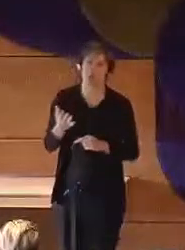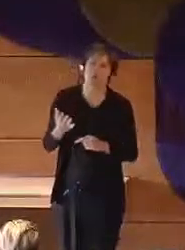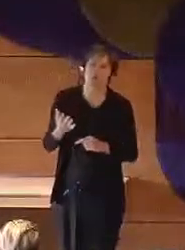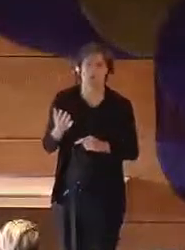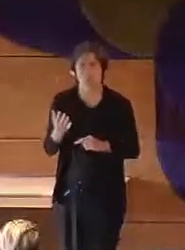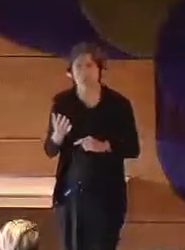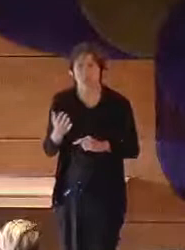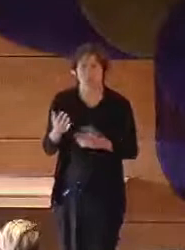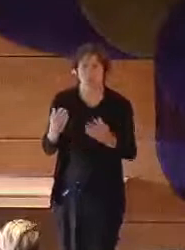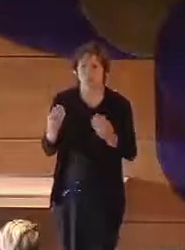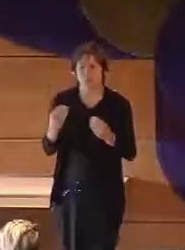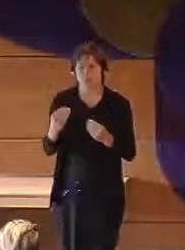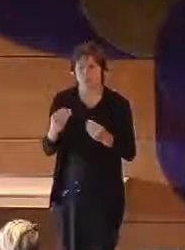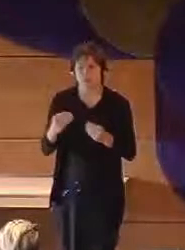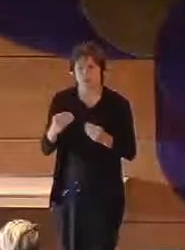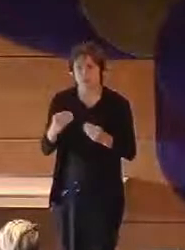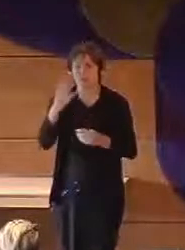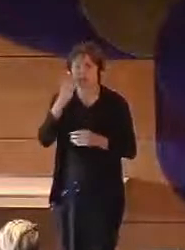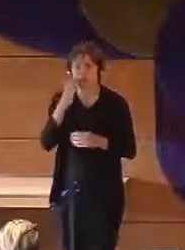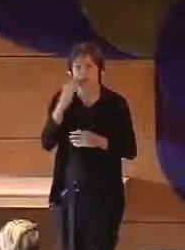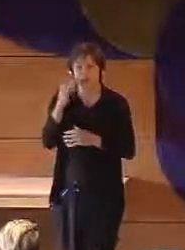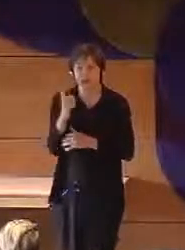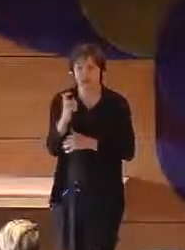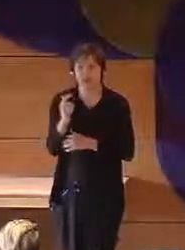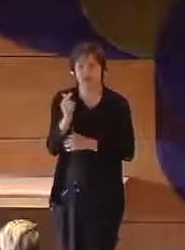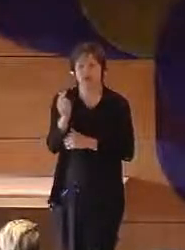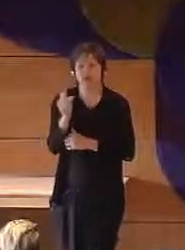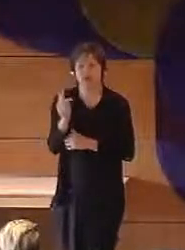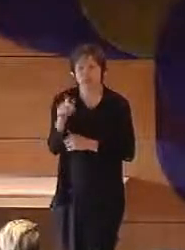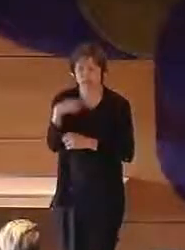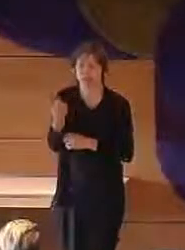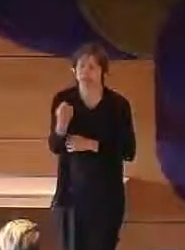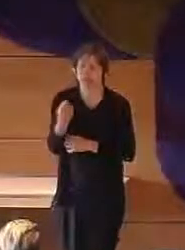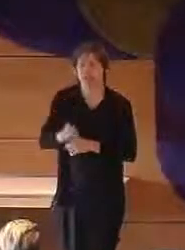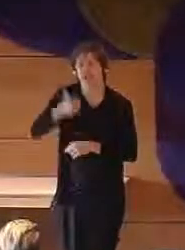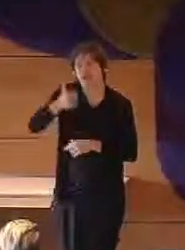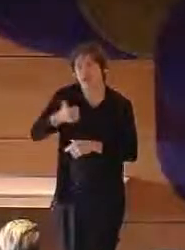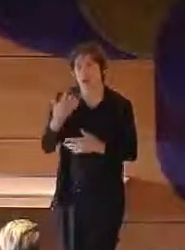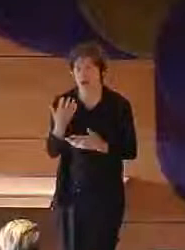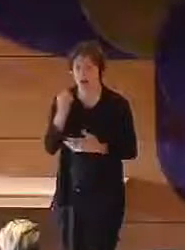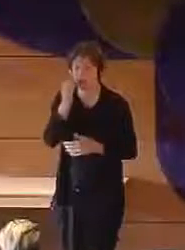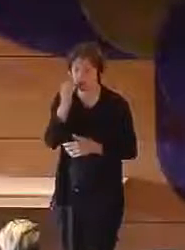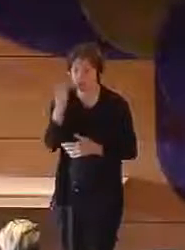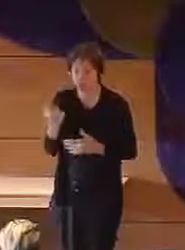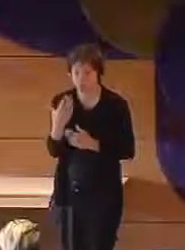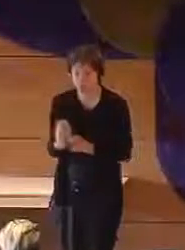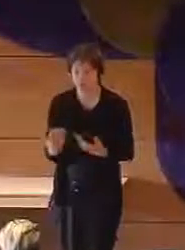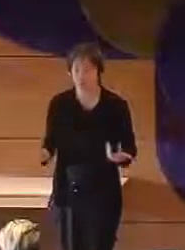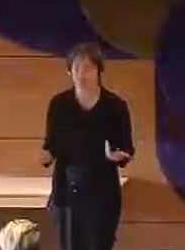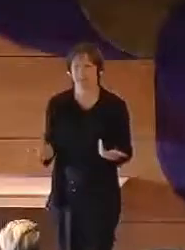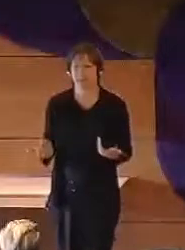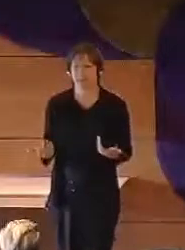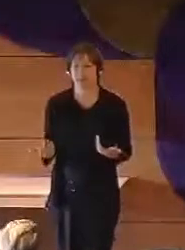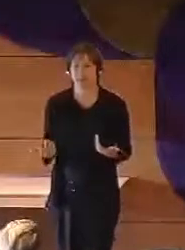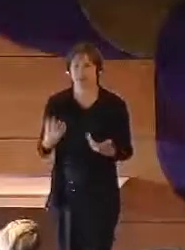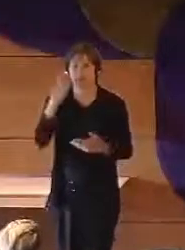enter puberty. And once your periods start, it's usually telling you that you're coming towards the end of your growing.